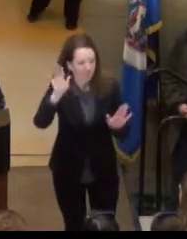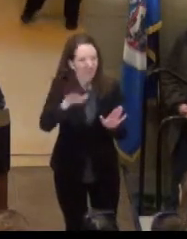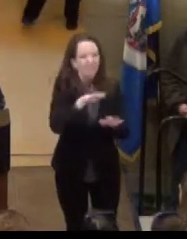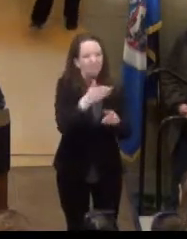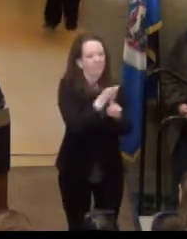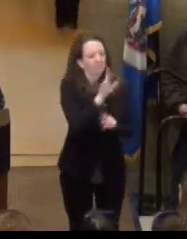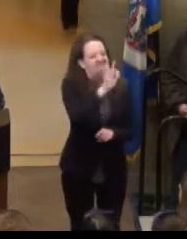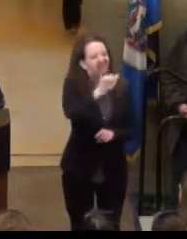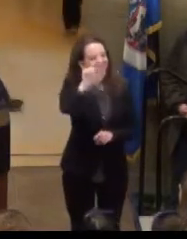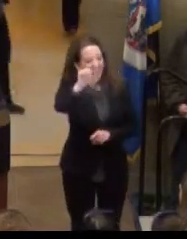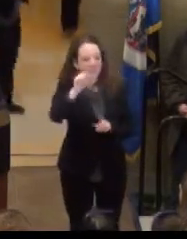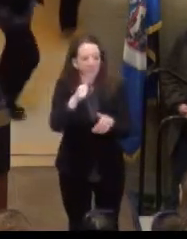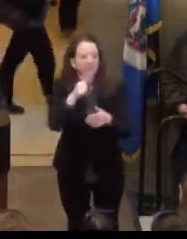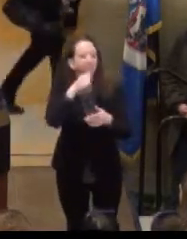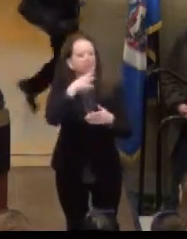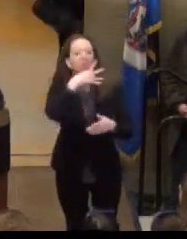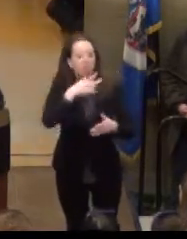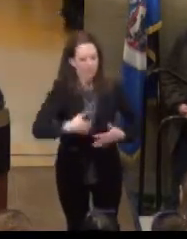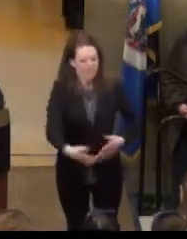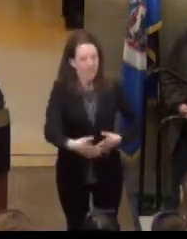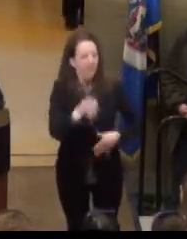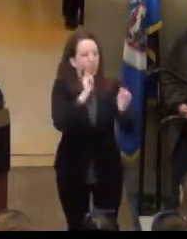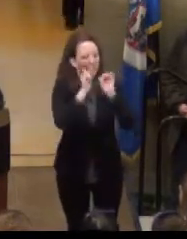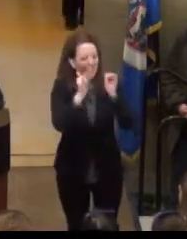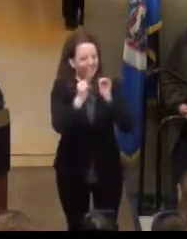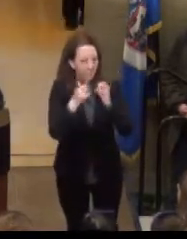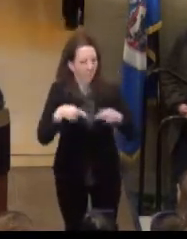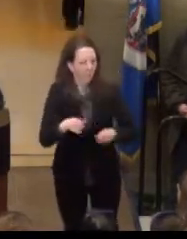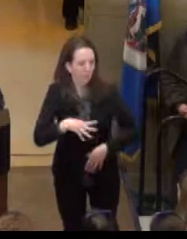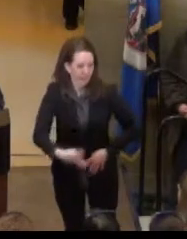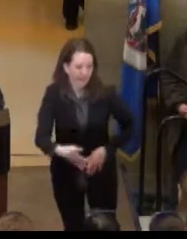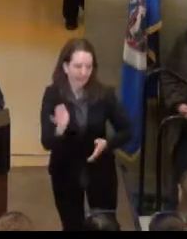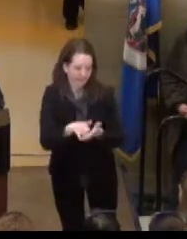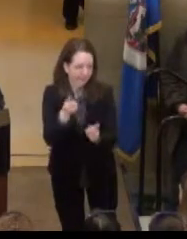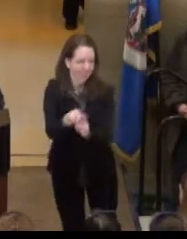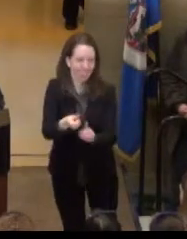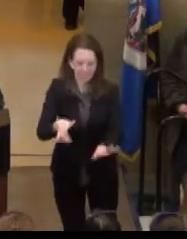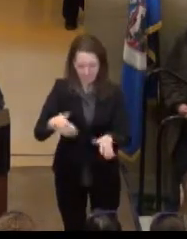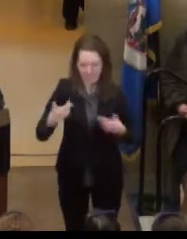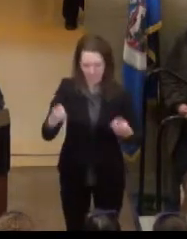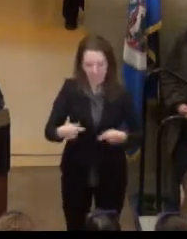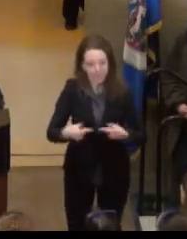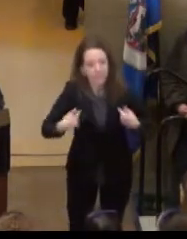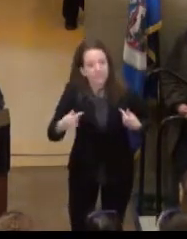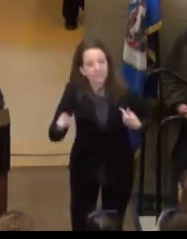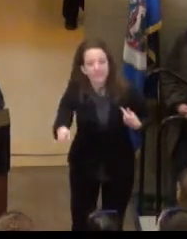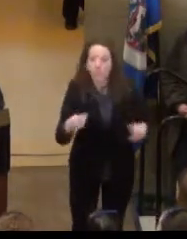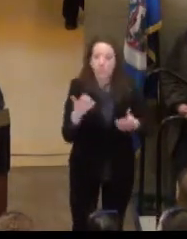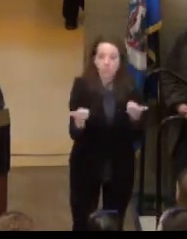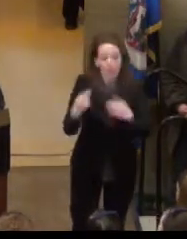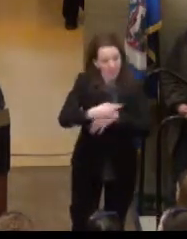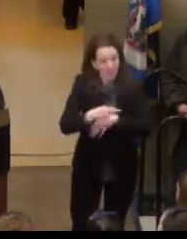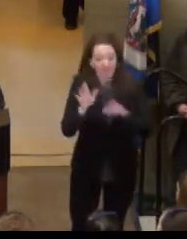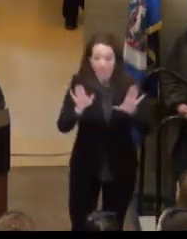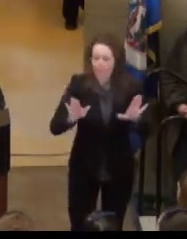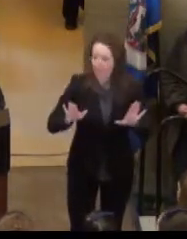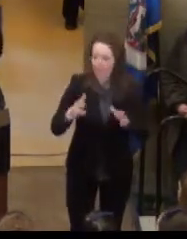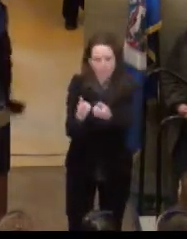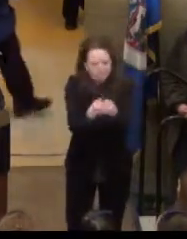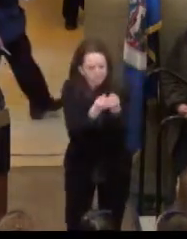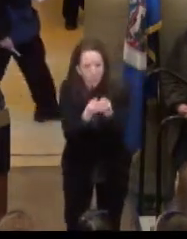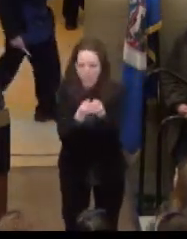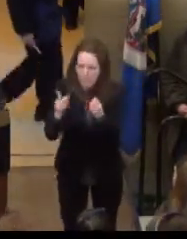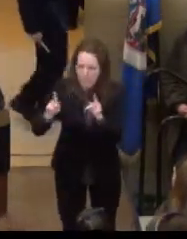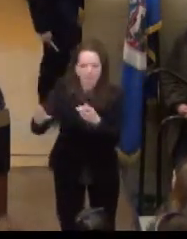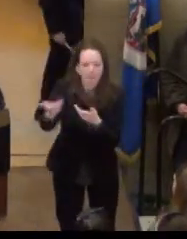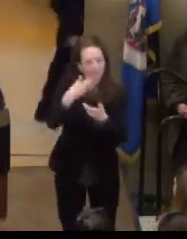health, controlling my impulses and emotions. Today I have a great system of support that helps me